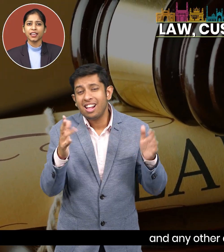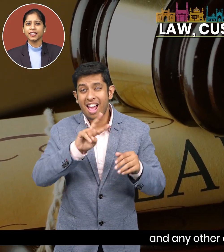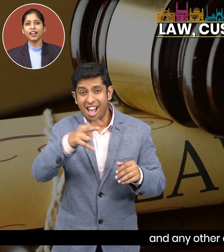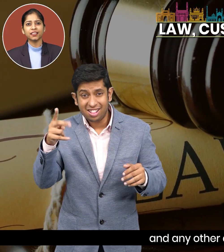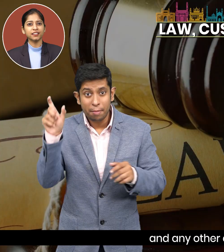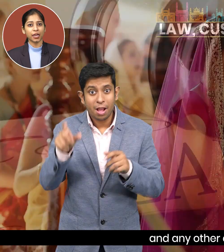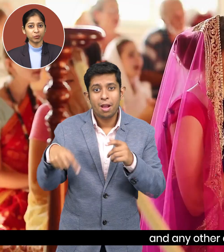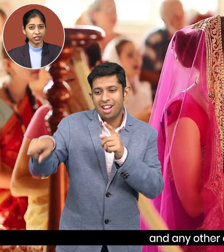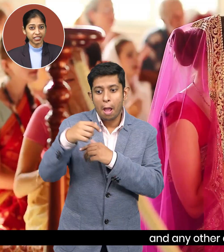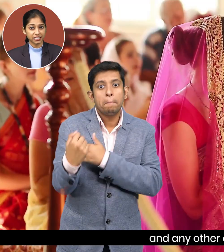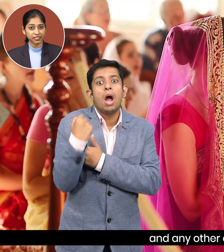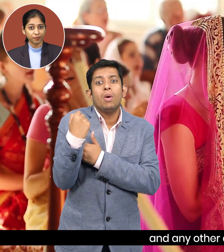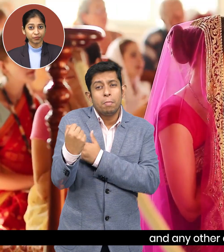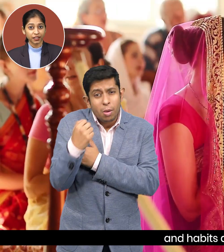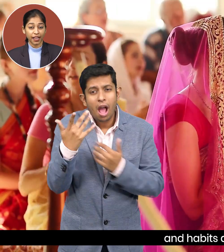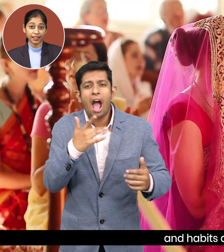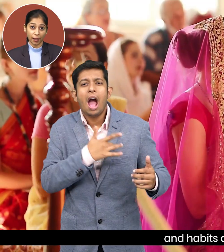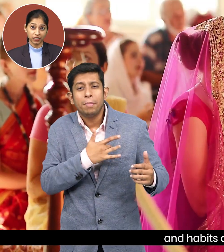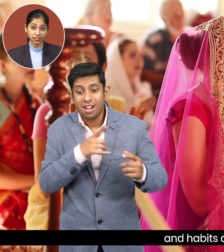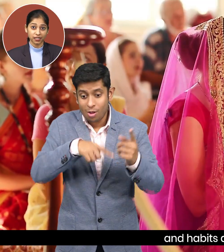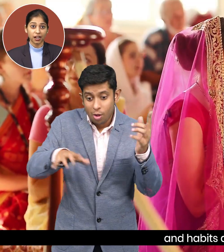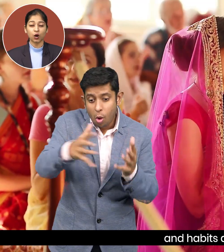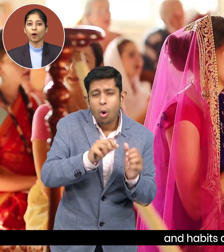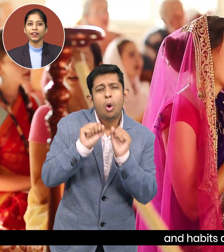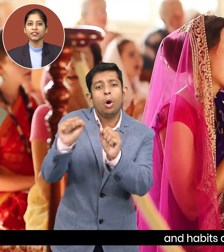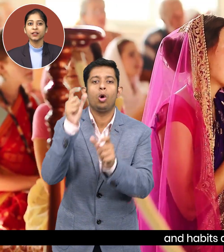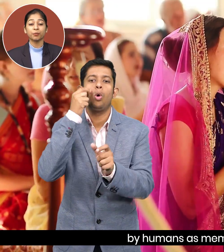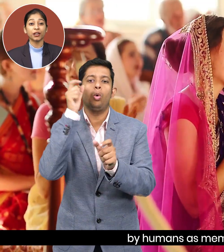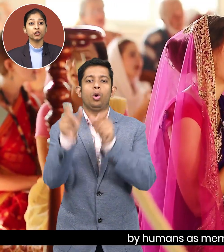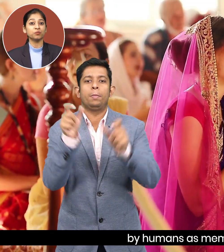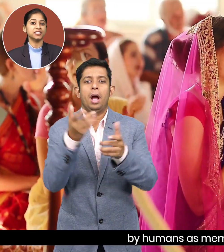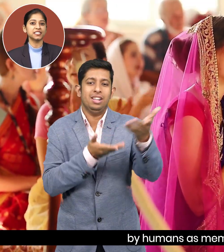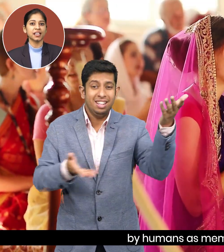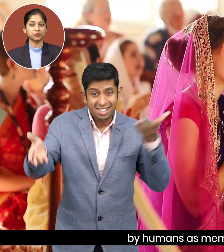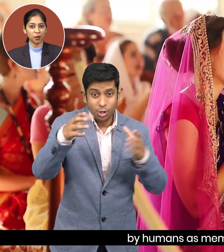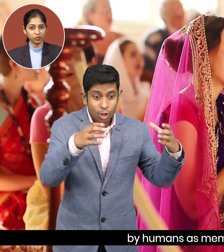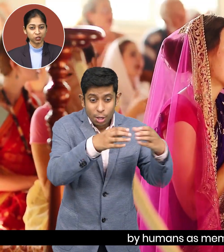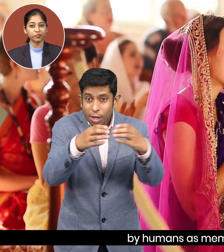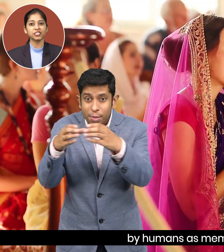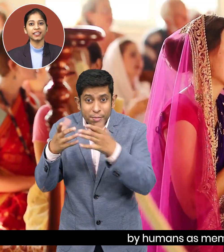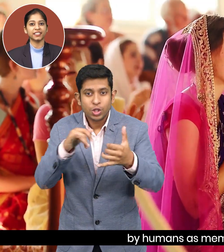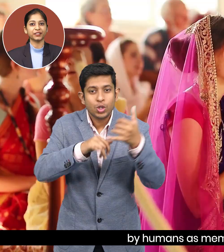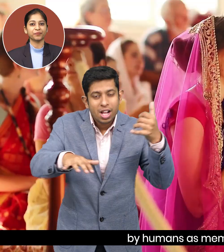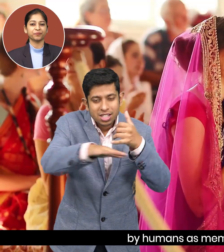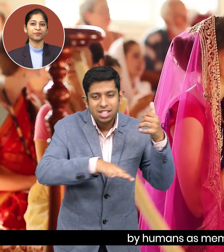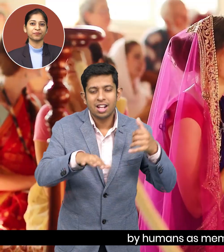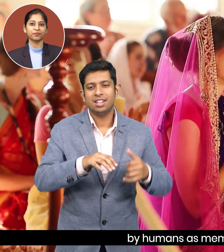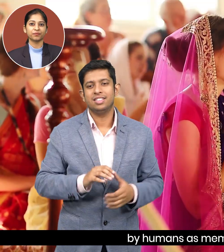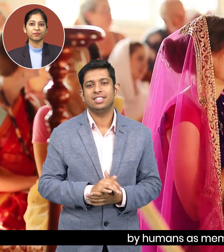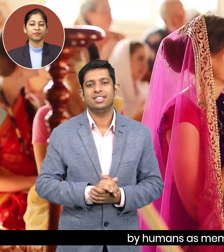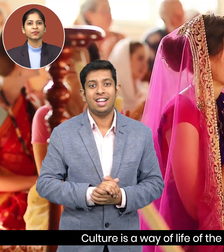and any other capabilities and habits acquired by humans as members of society.